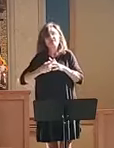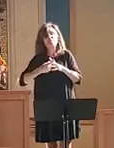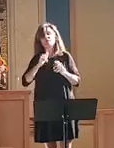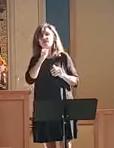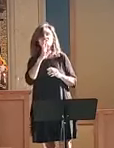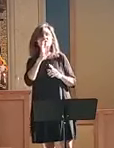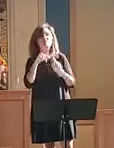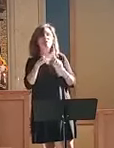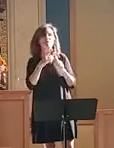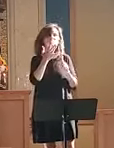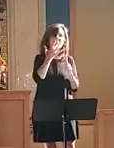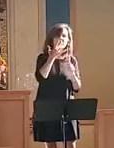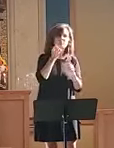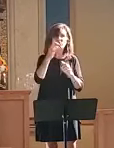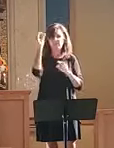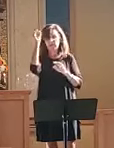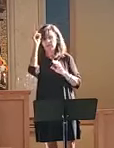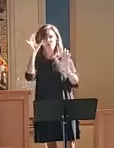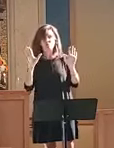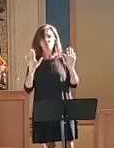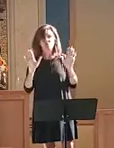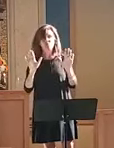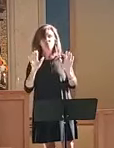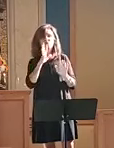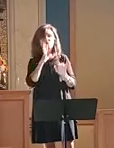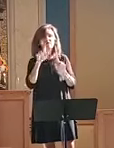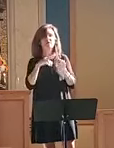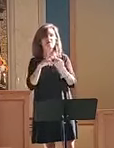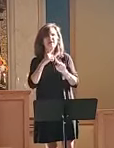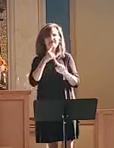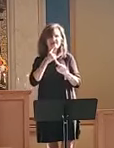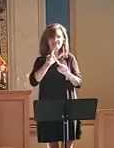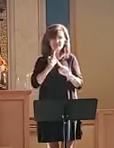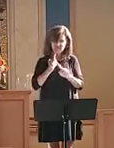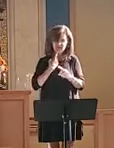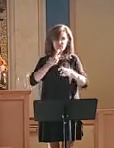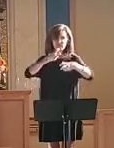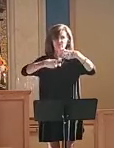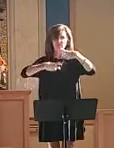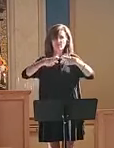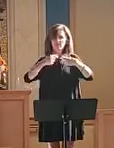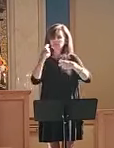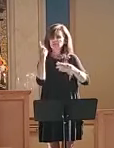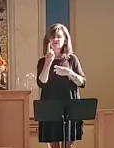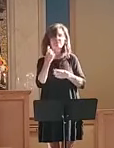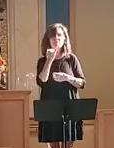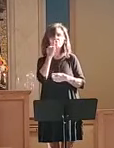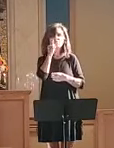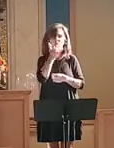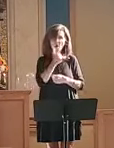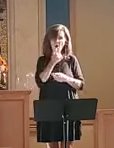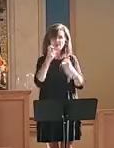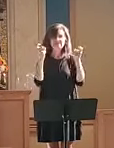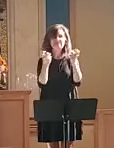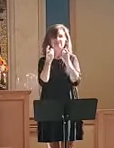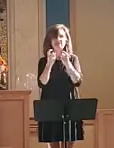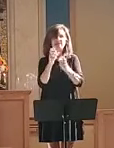about preference, we're not talking about opinion. We're talking about if there's a severe transgression, if there's something that is morally evil.